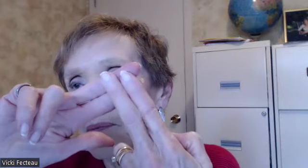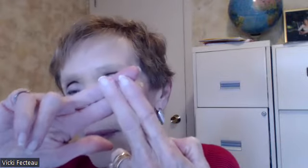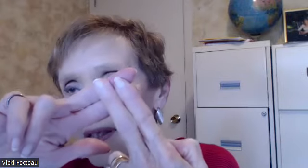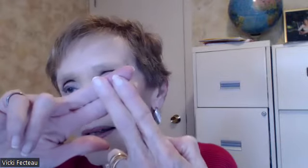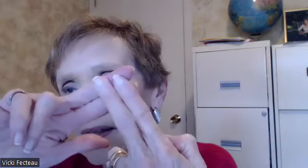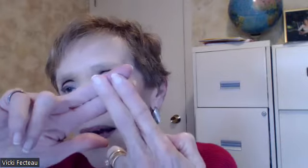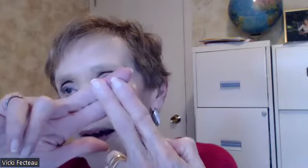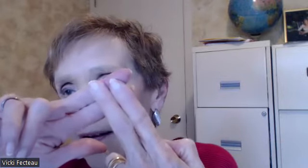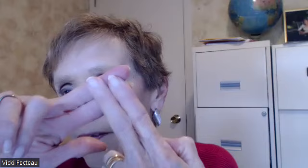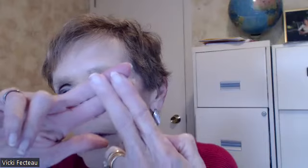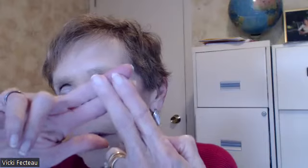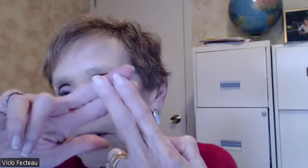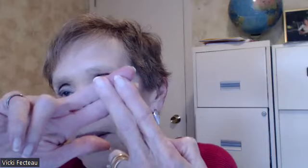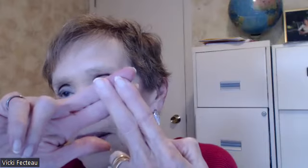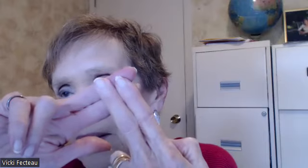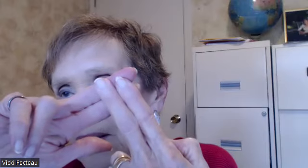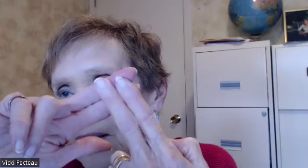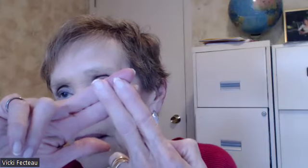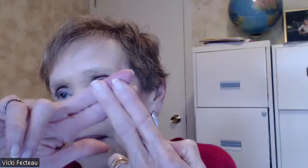bit like an F.